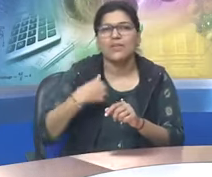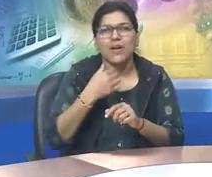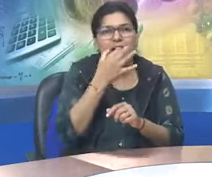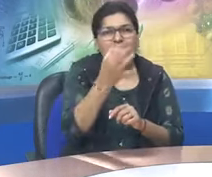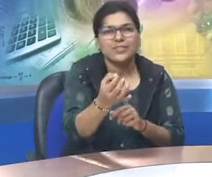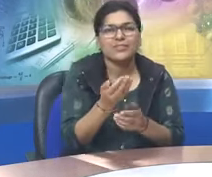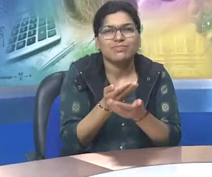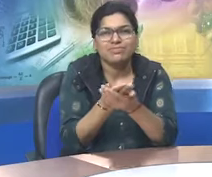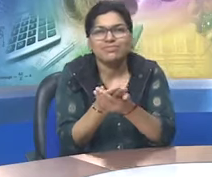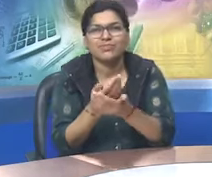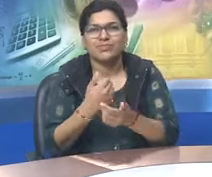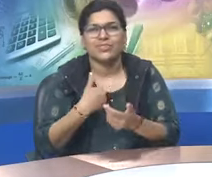And